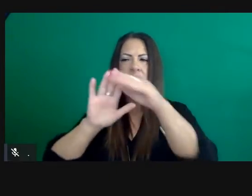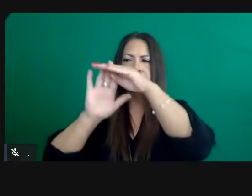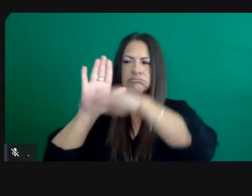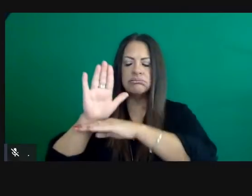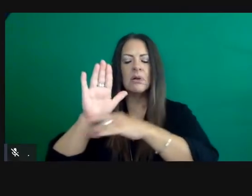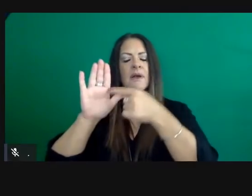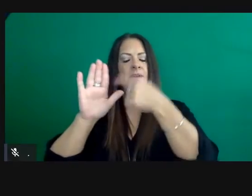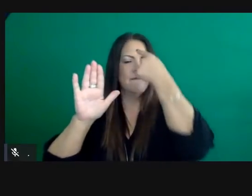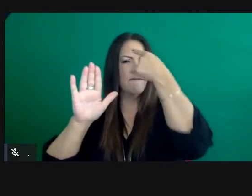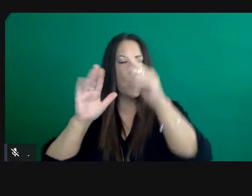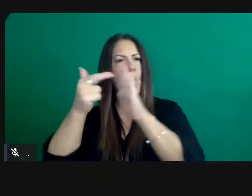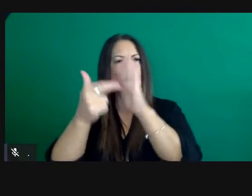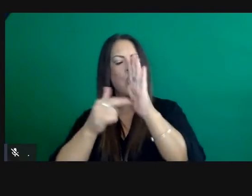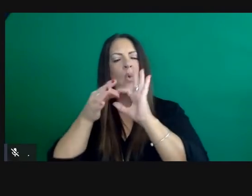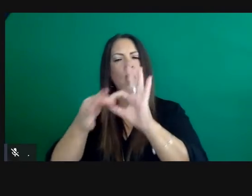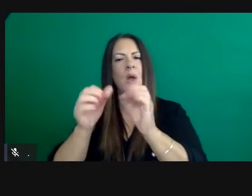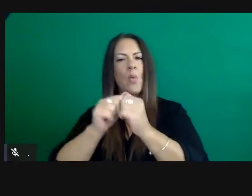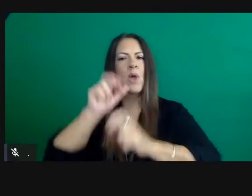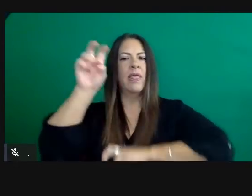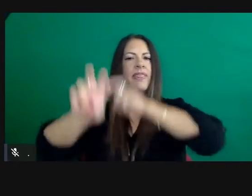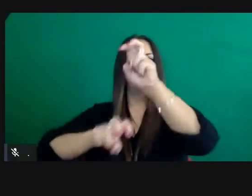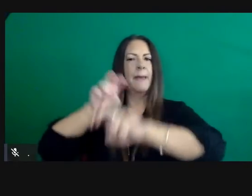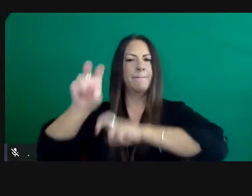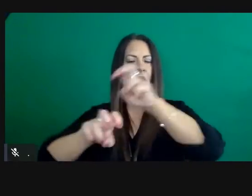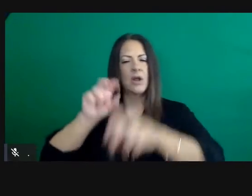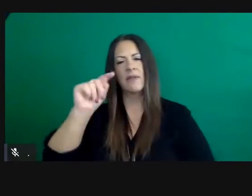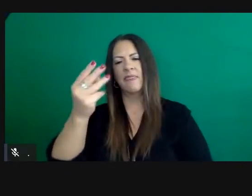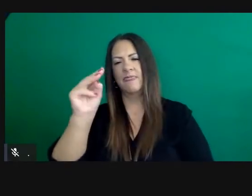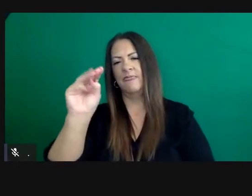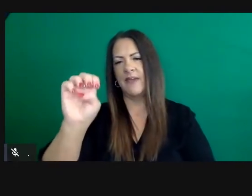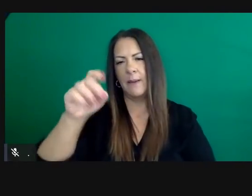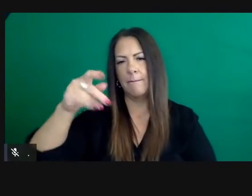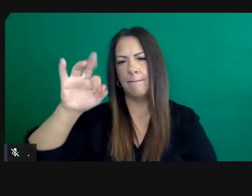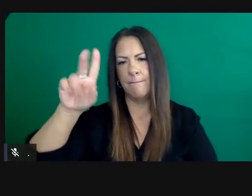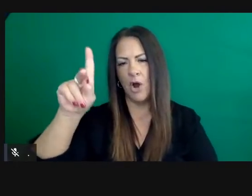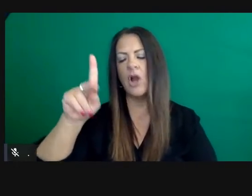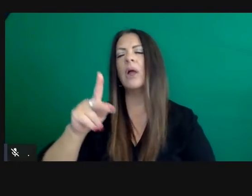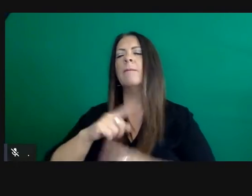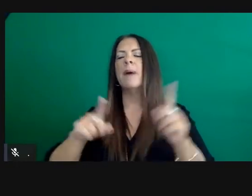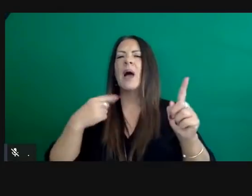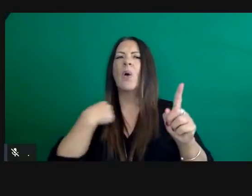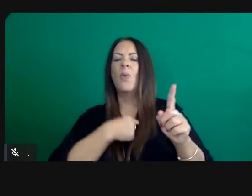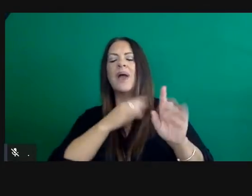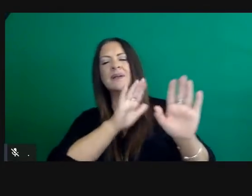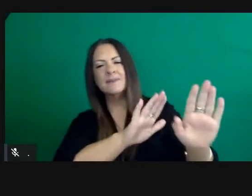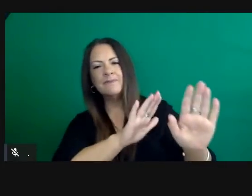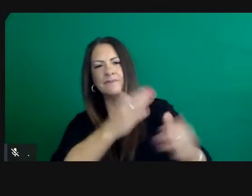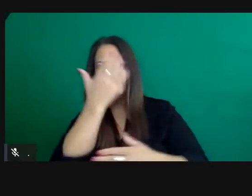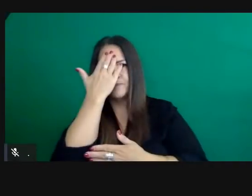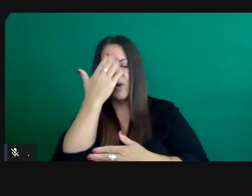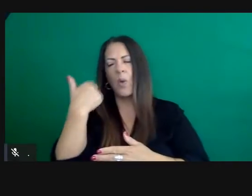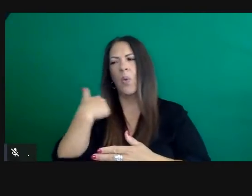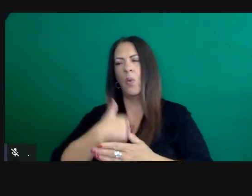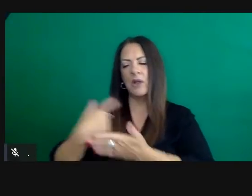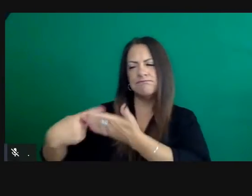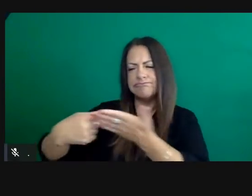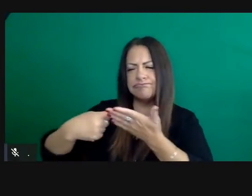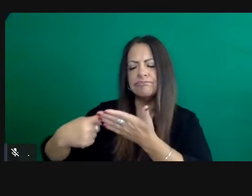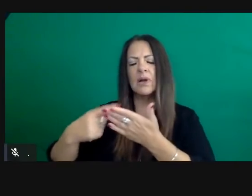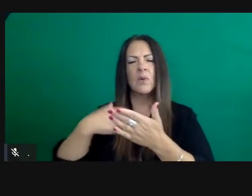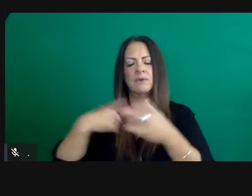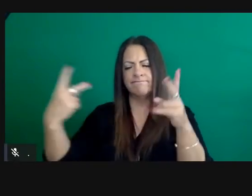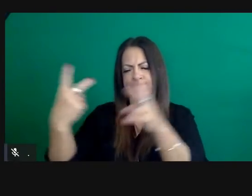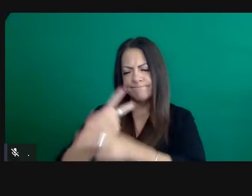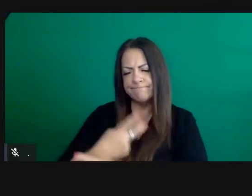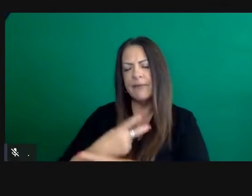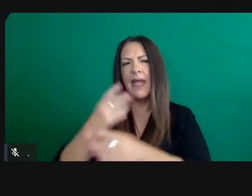ready, because we're working closely with our industry partners, making sure that we take all feedback, use our own information